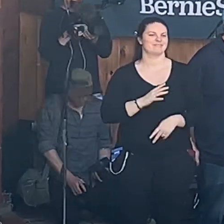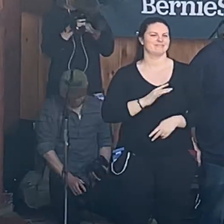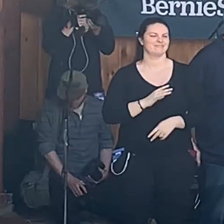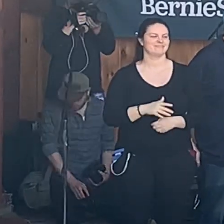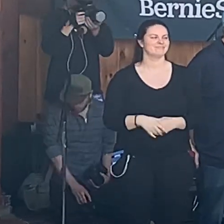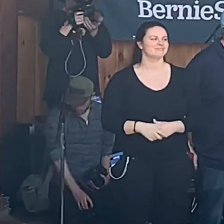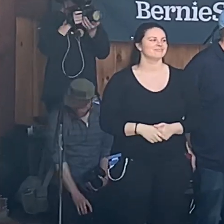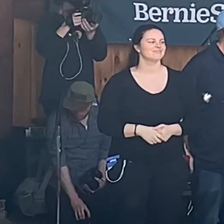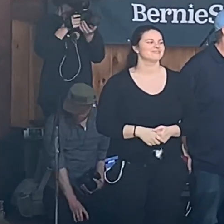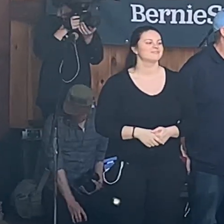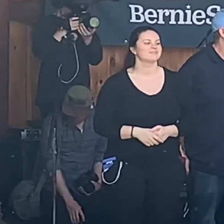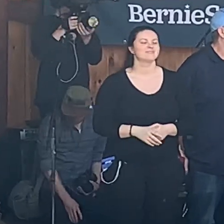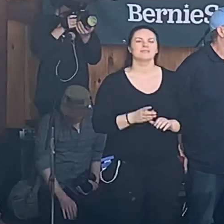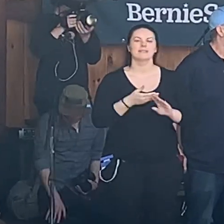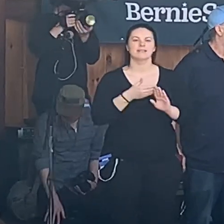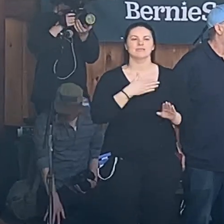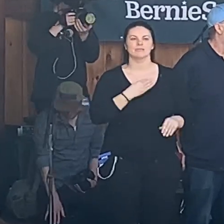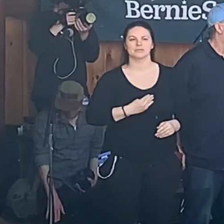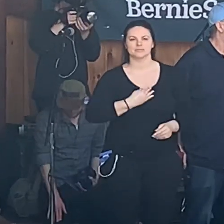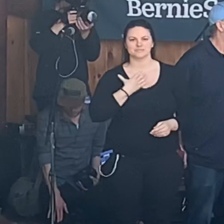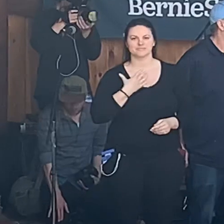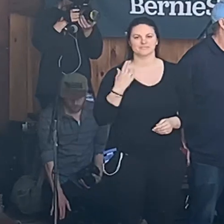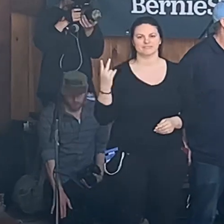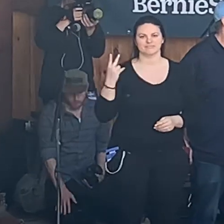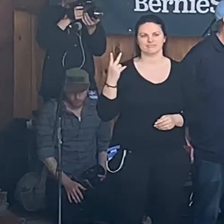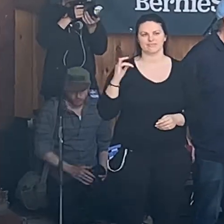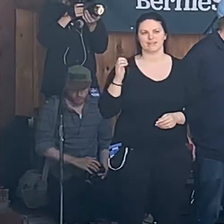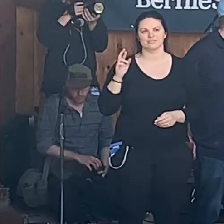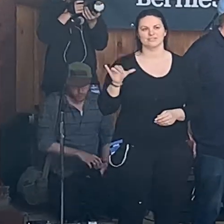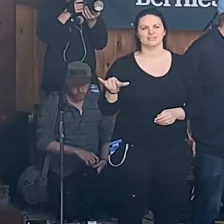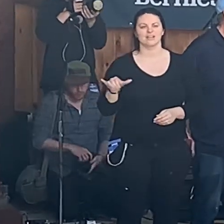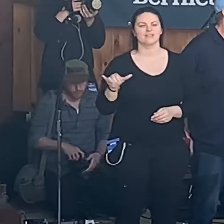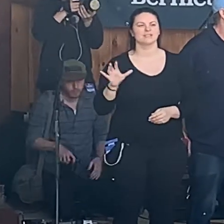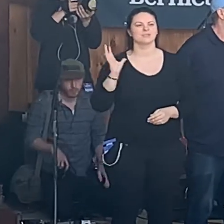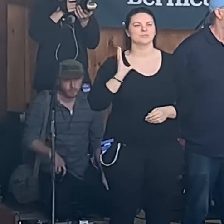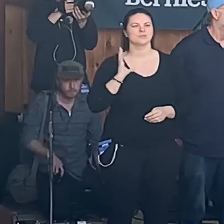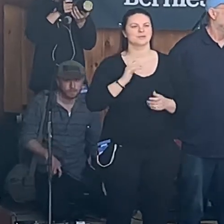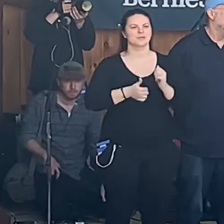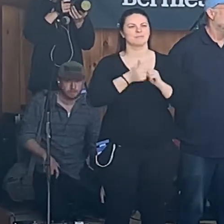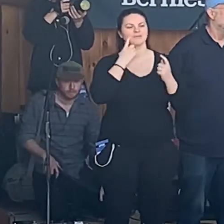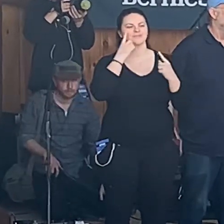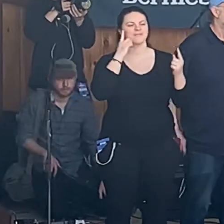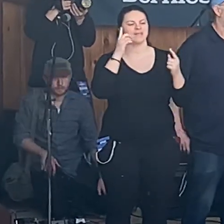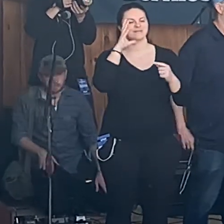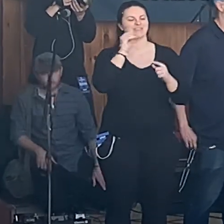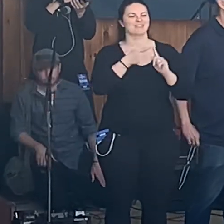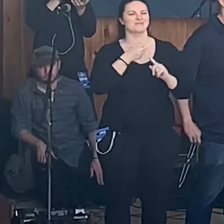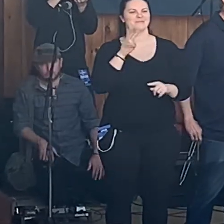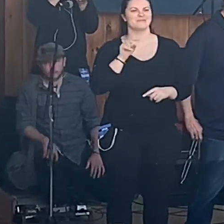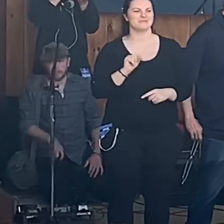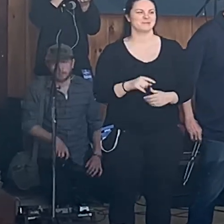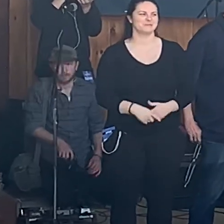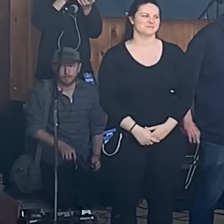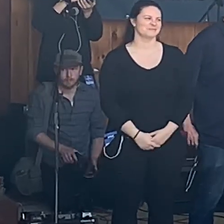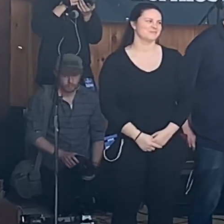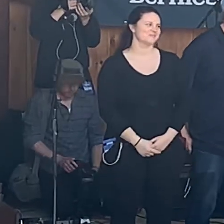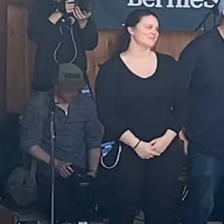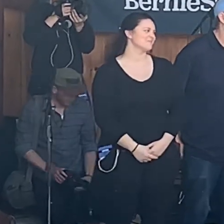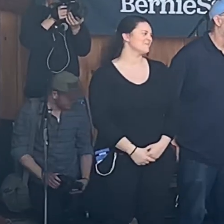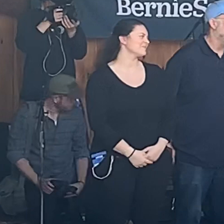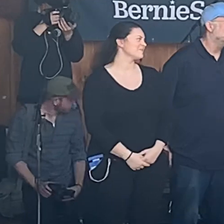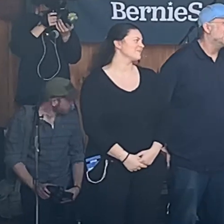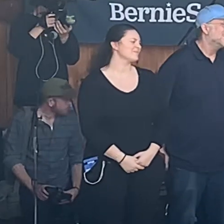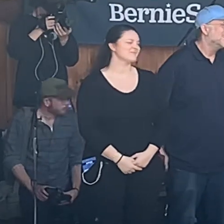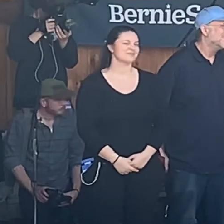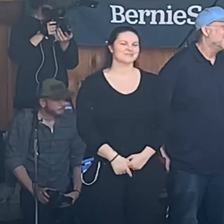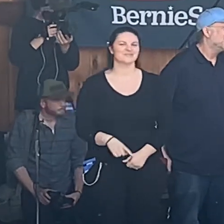know, before Bernie, Jerry and I used to be the most famous guys from Vermont. So